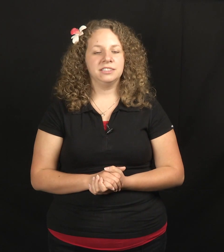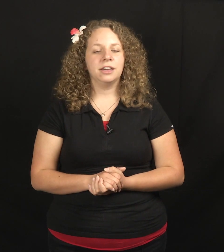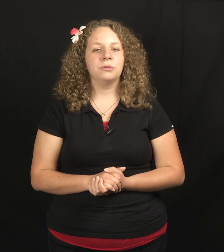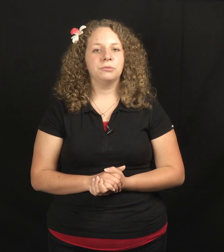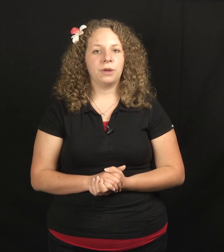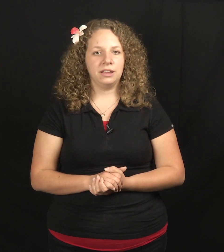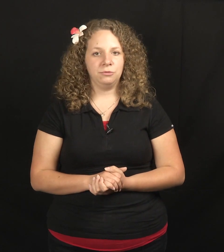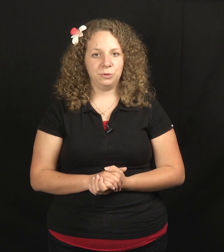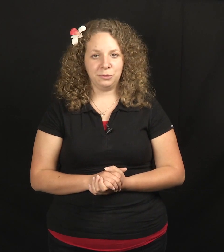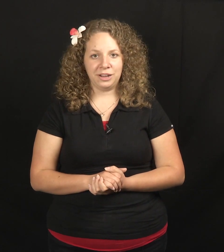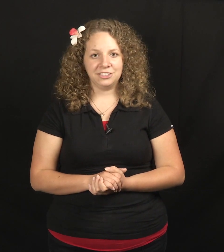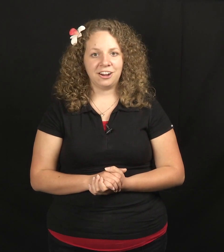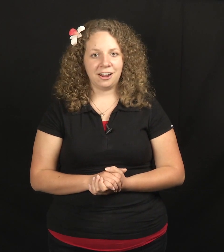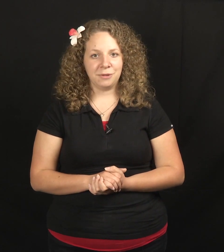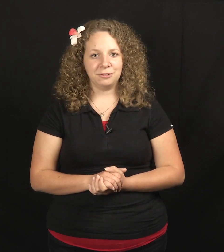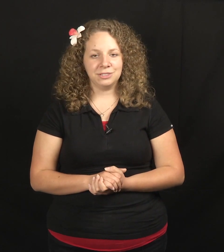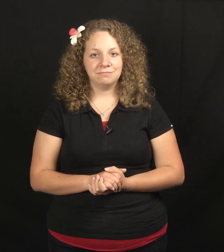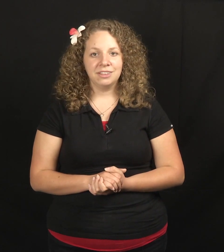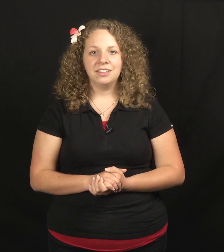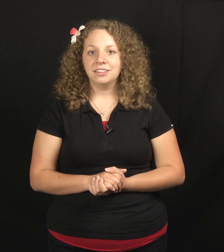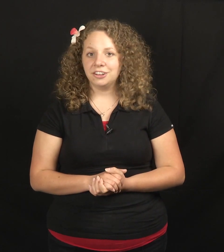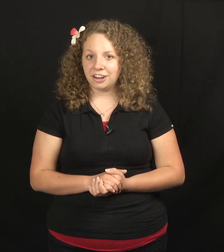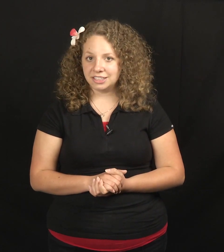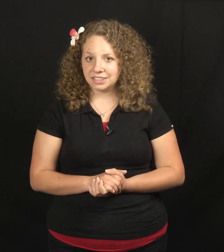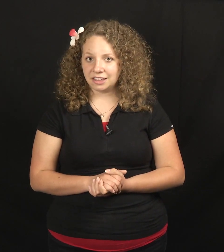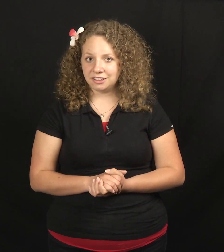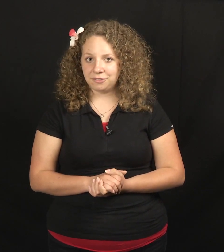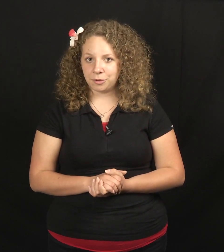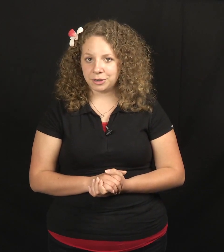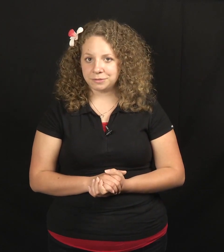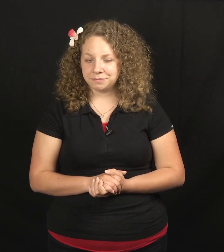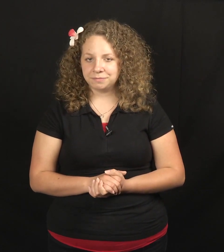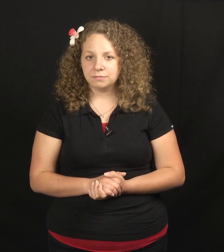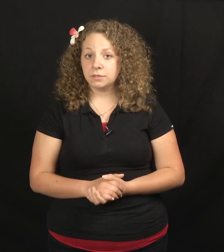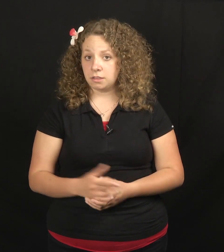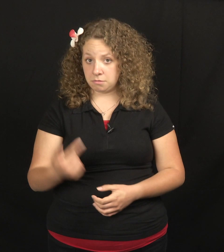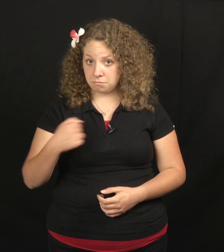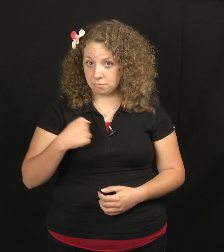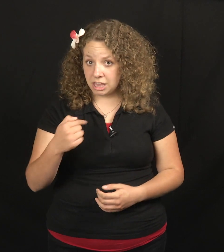that we raise our eyebrows, lean our head slightly forward.